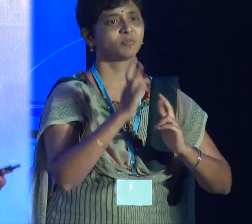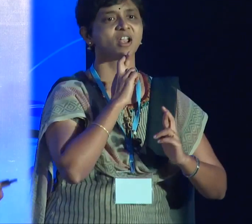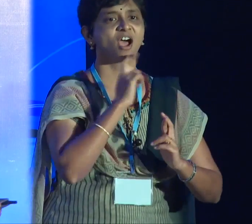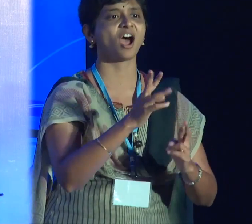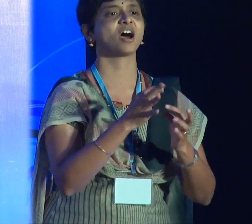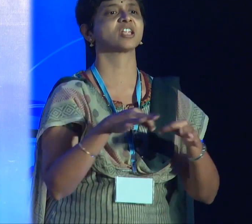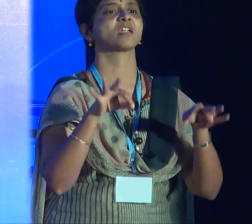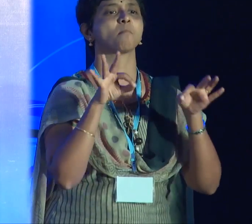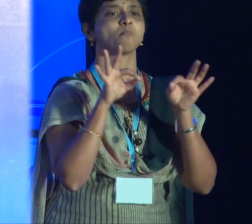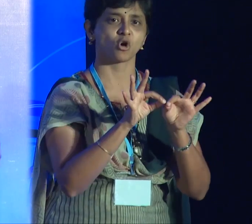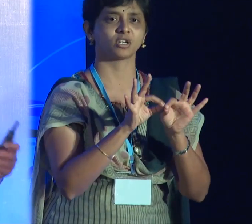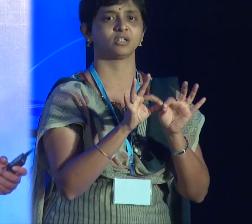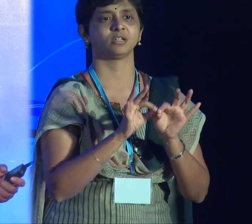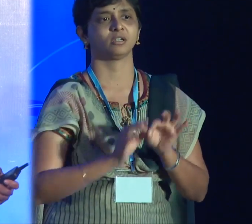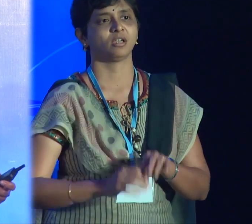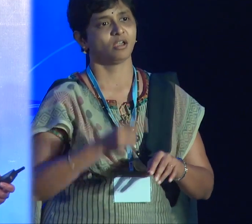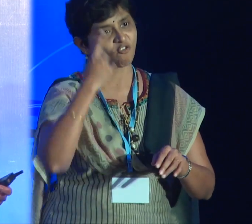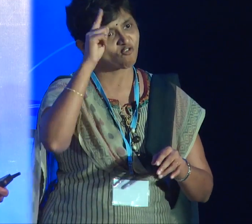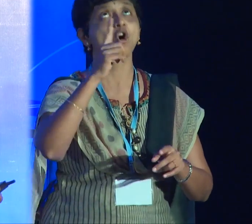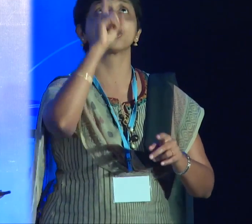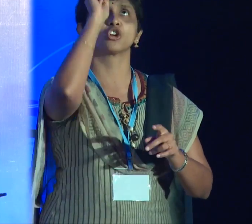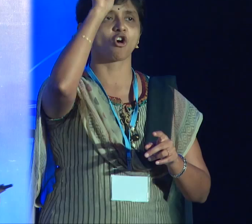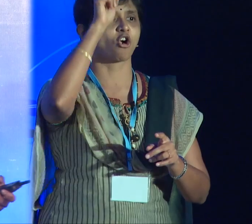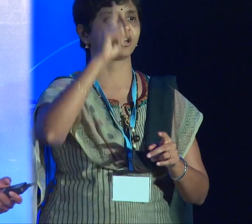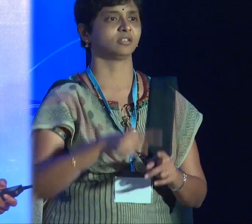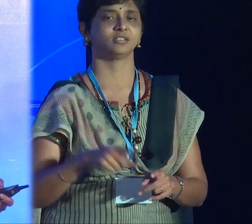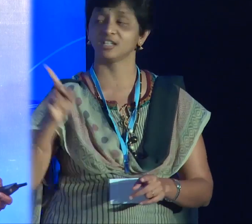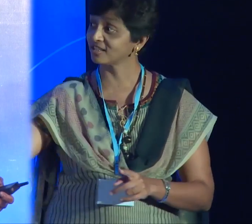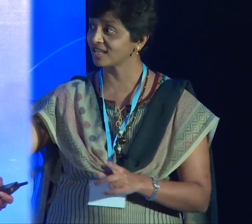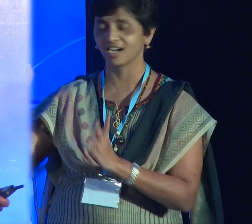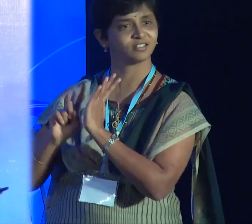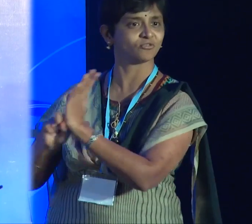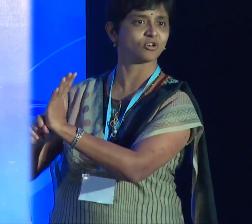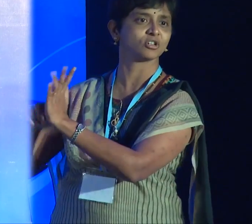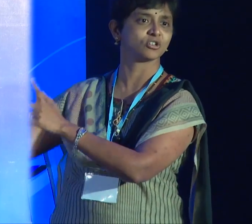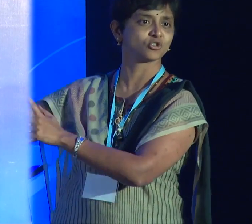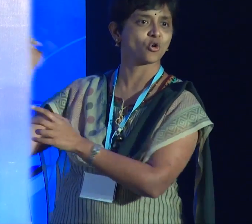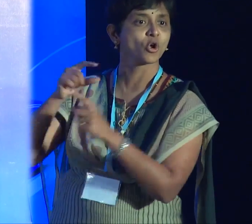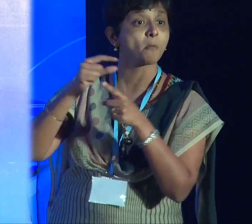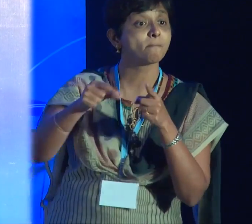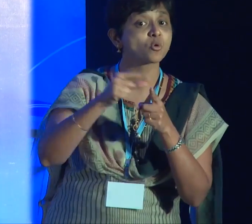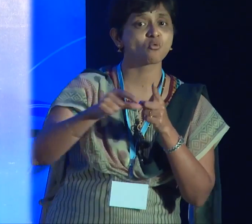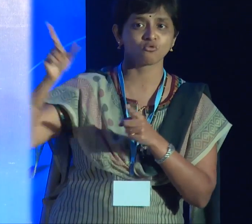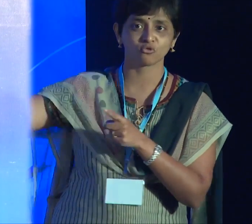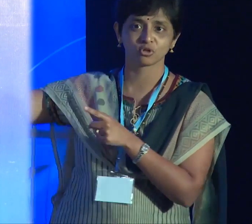not perfect. And yet, he is considered divinity.